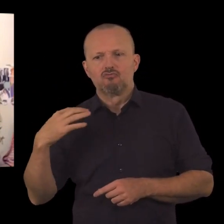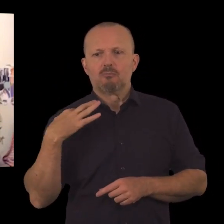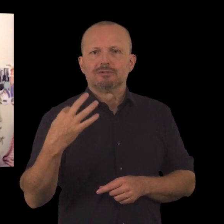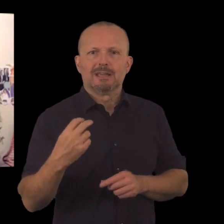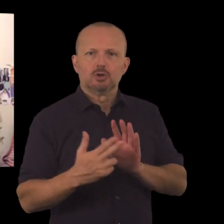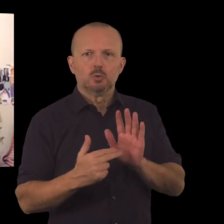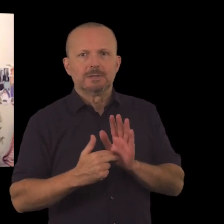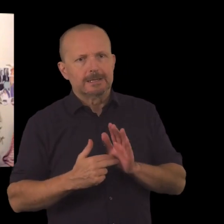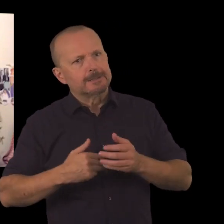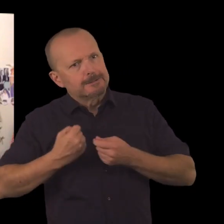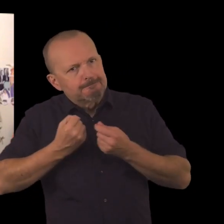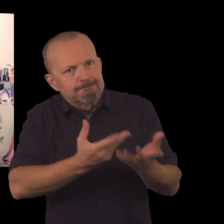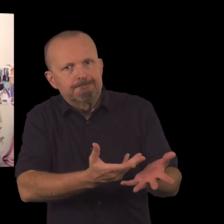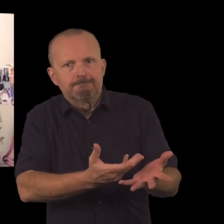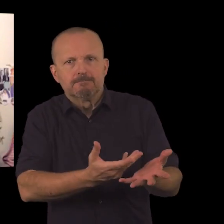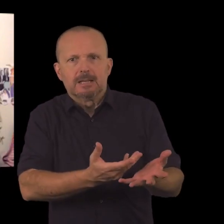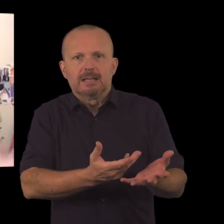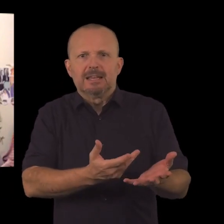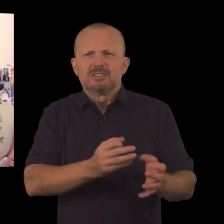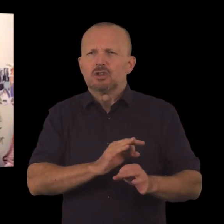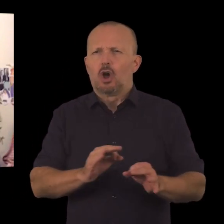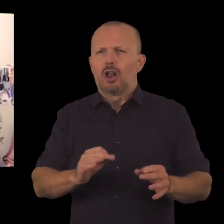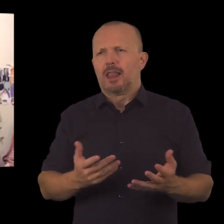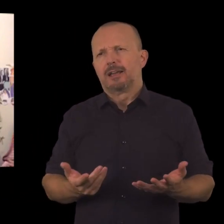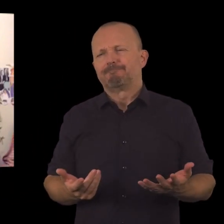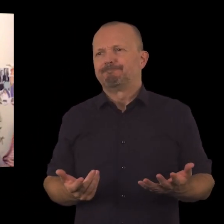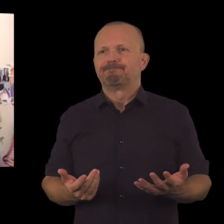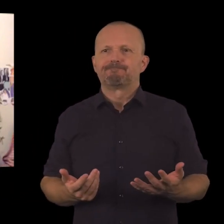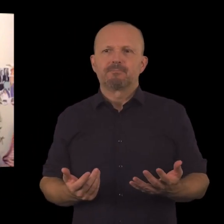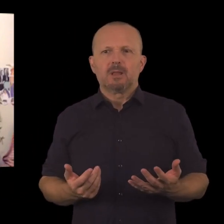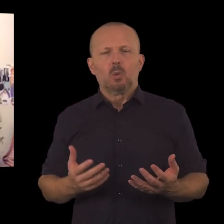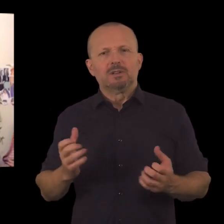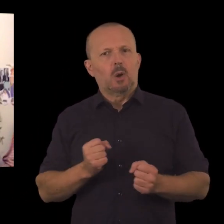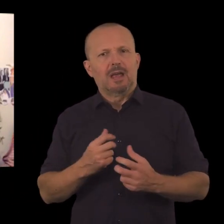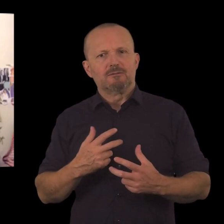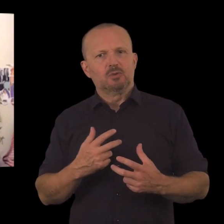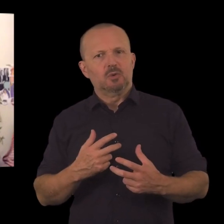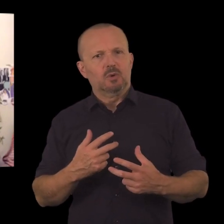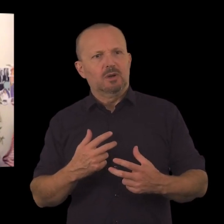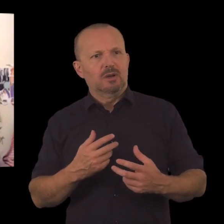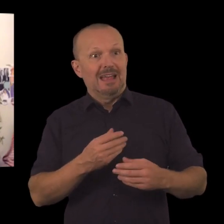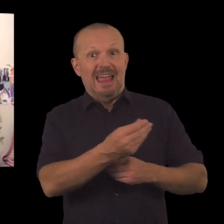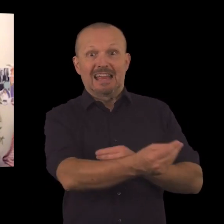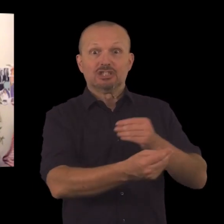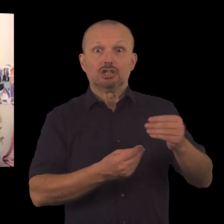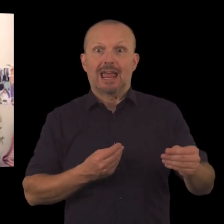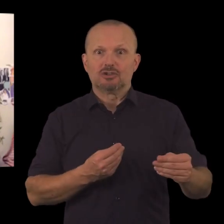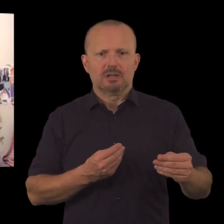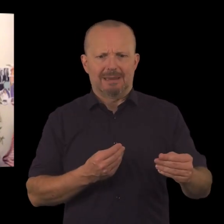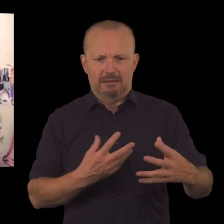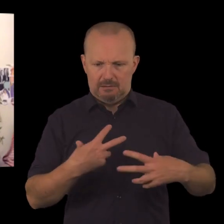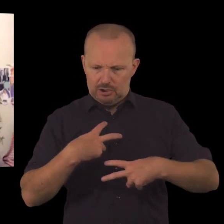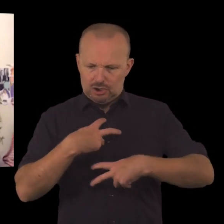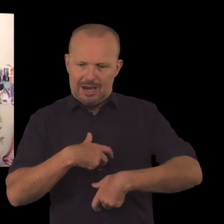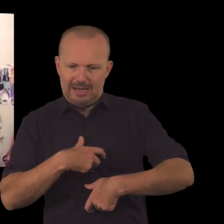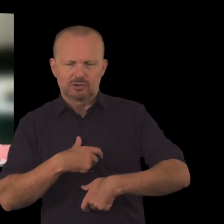that humbly. It's not even, we don't have to change who we are. It's that we just be who we are. That's the power of it.